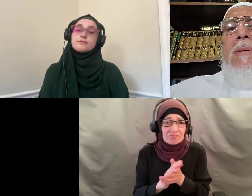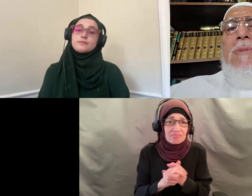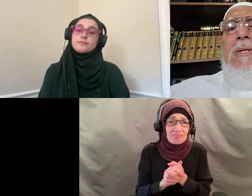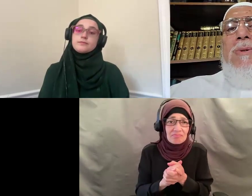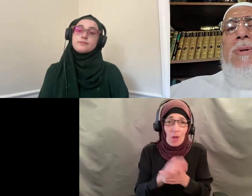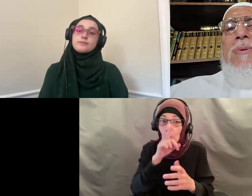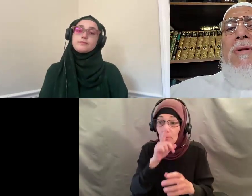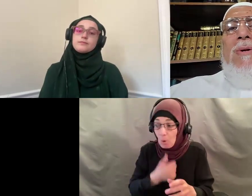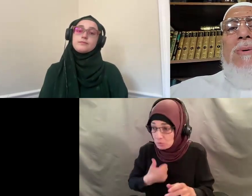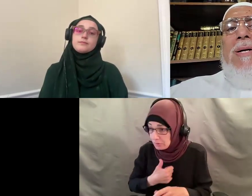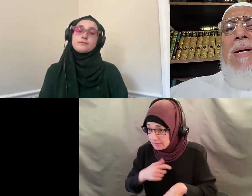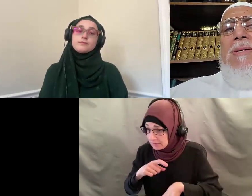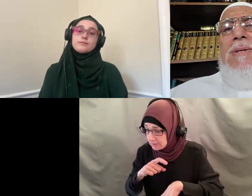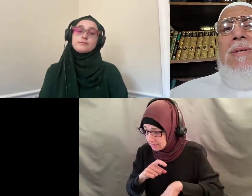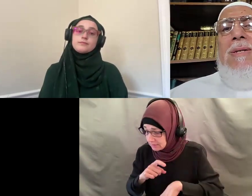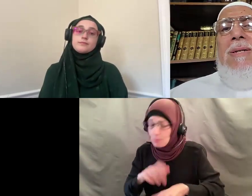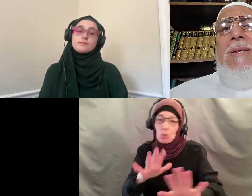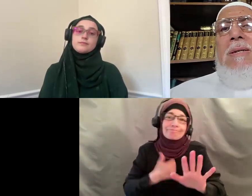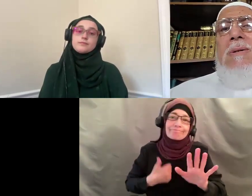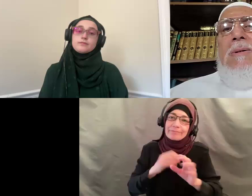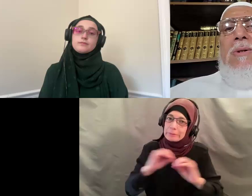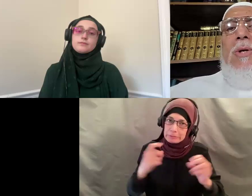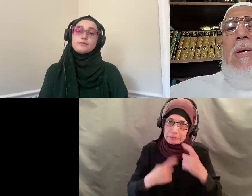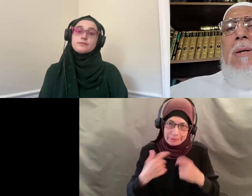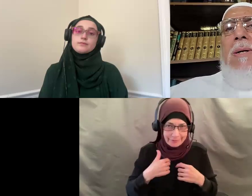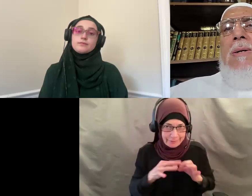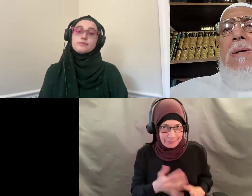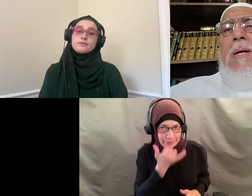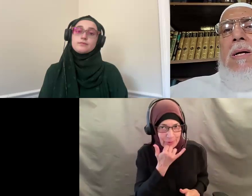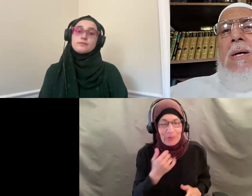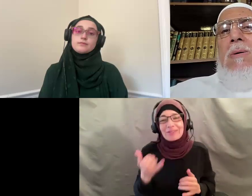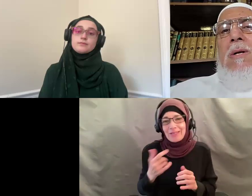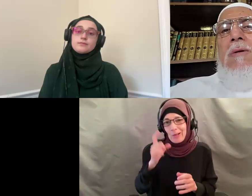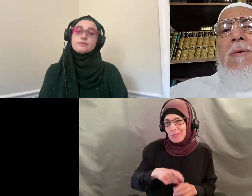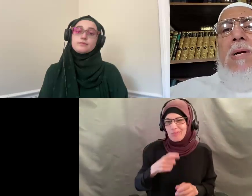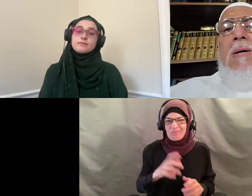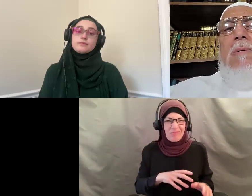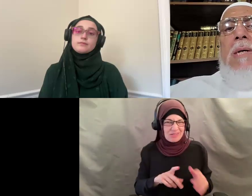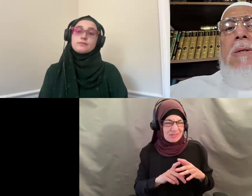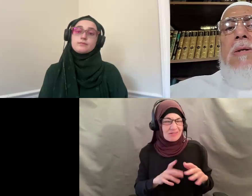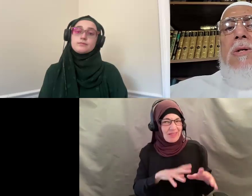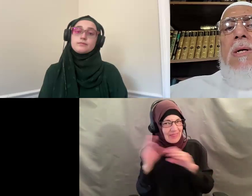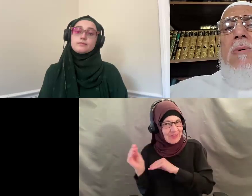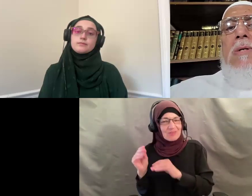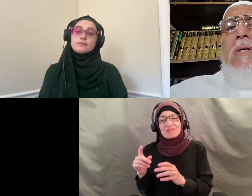my time just to go to the following class. Inshallah.